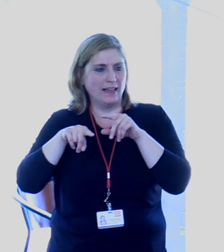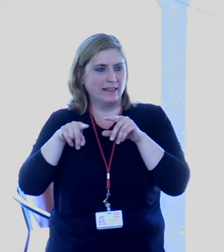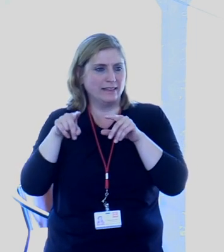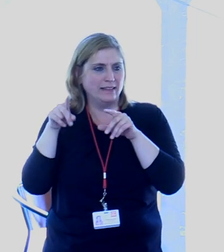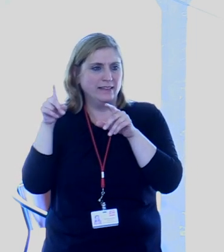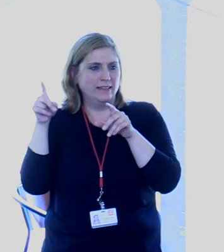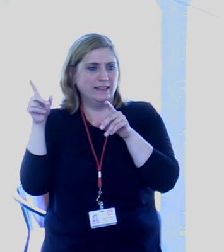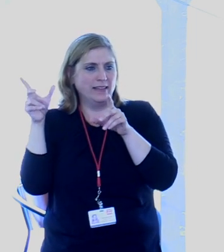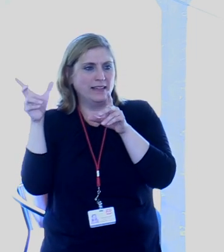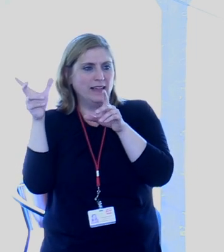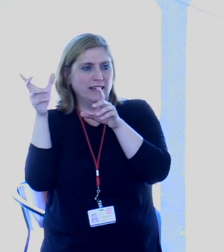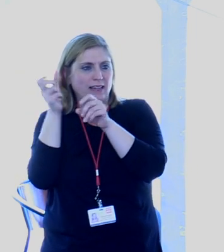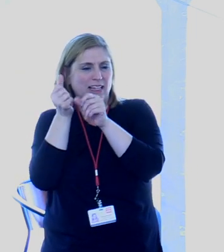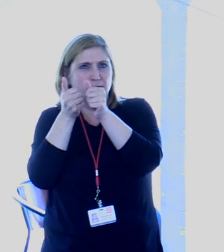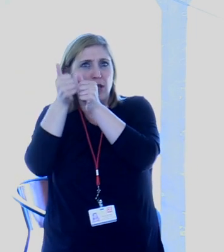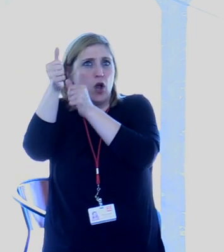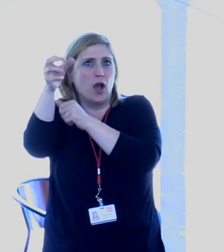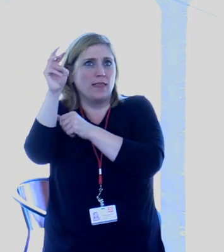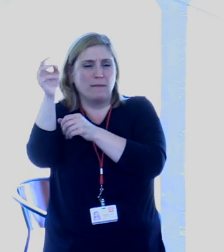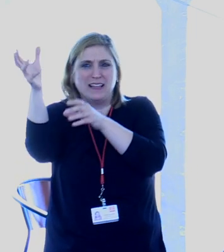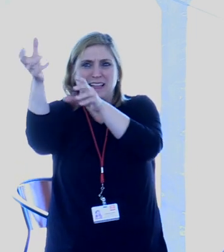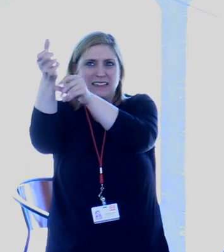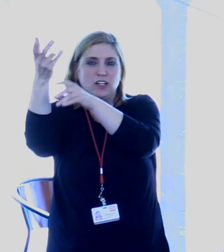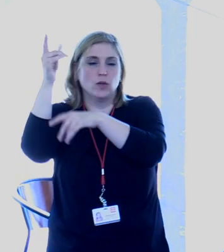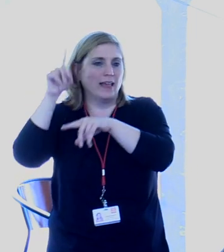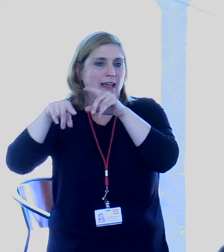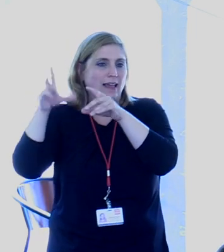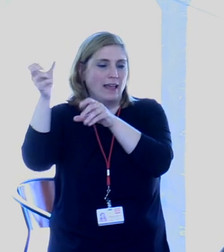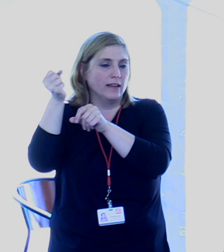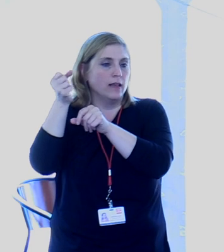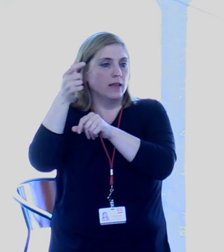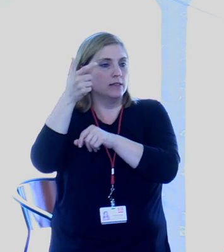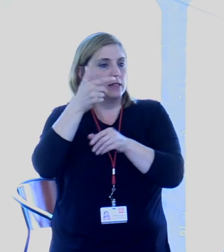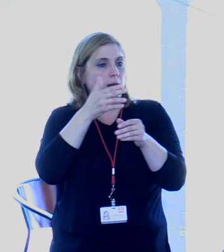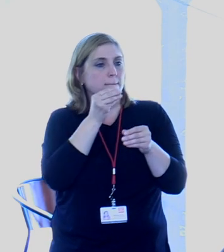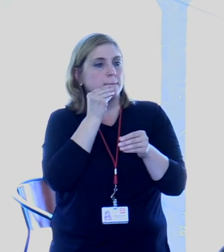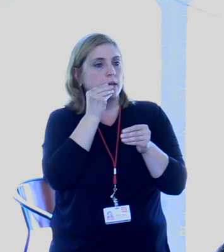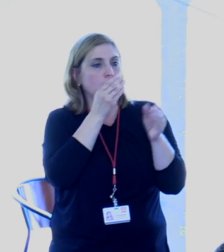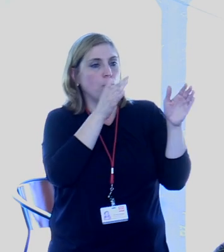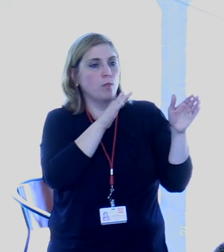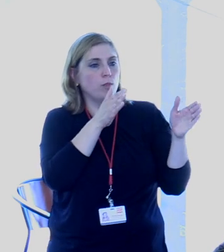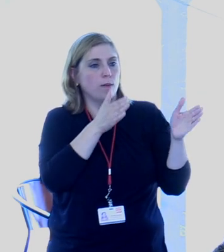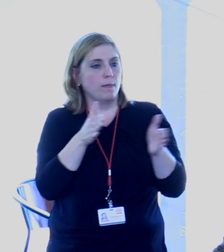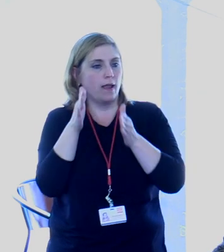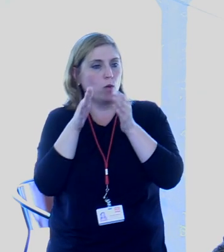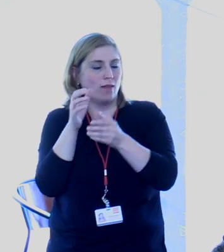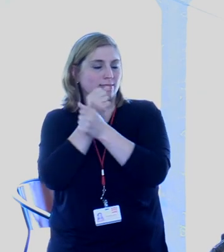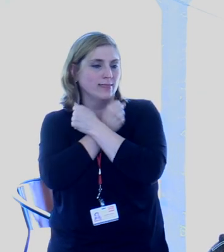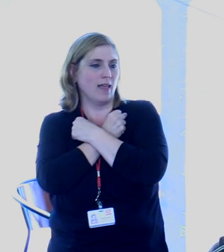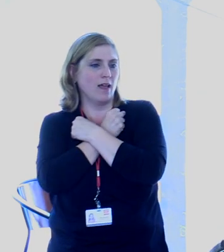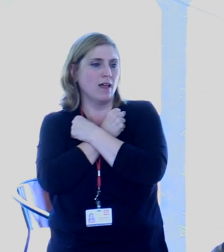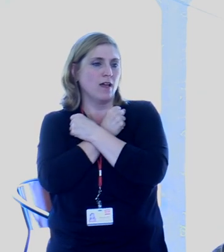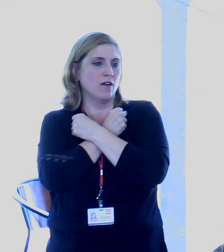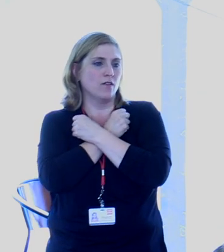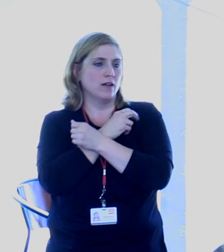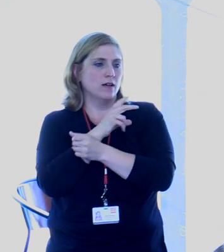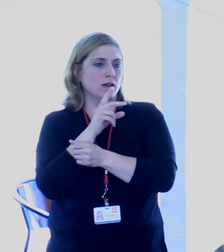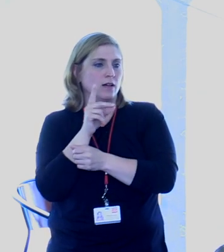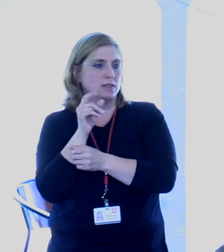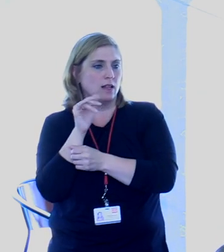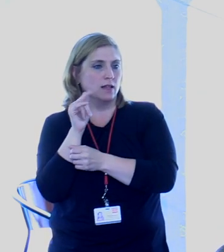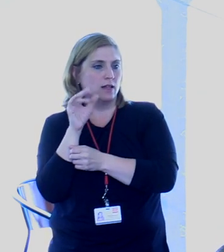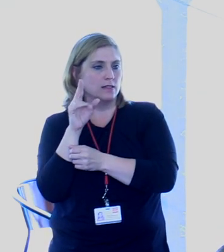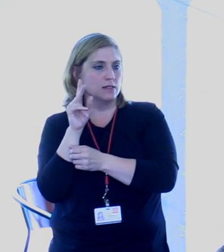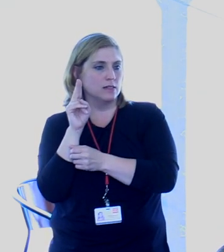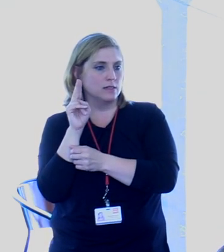attain, that's beyond them. Okay, it's a meal prepared with a love, okay, with a meaning, with a delicacy that